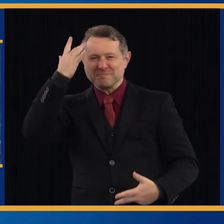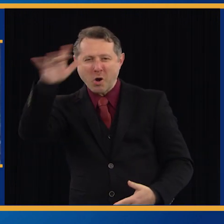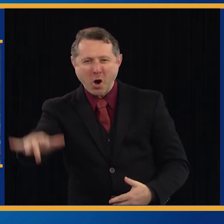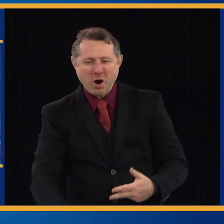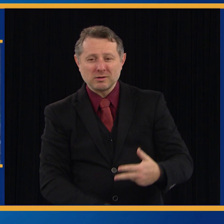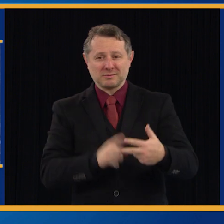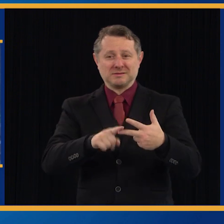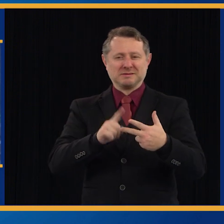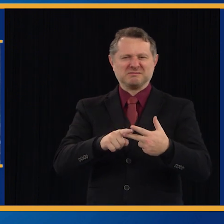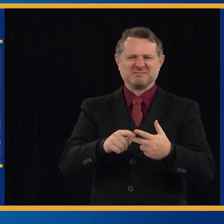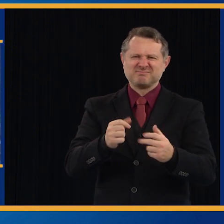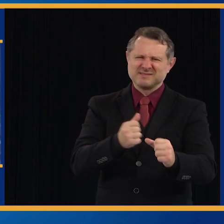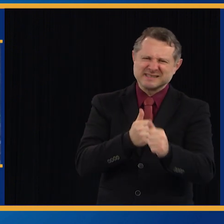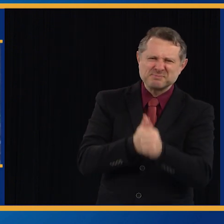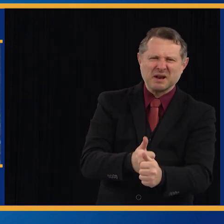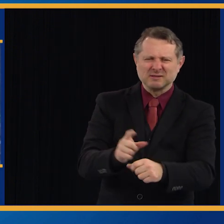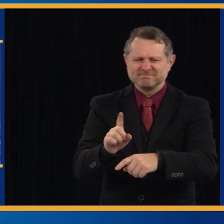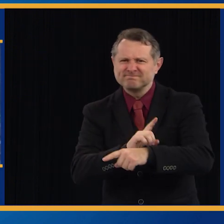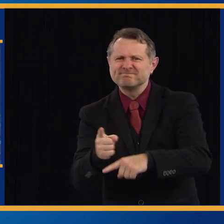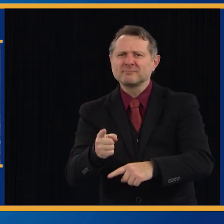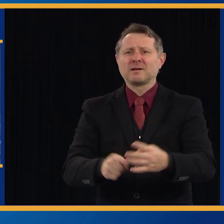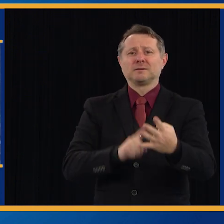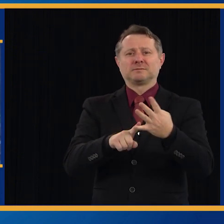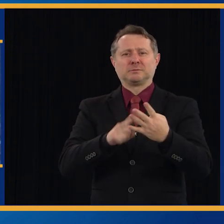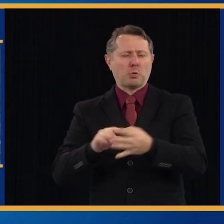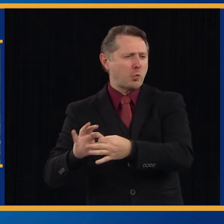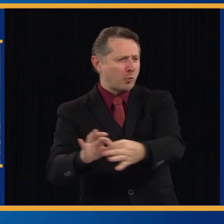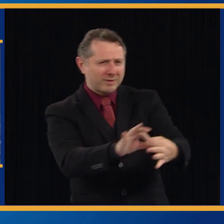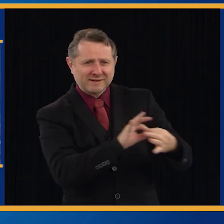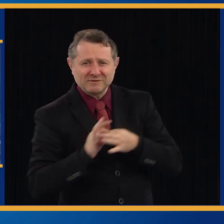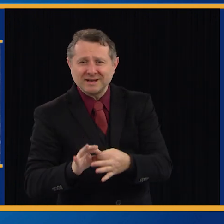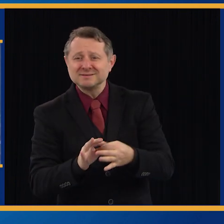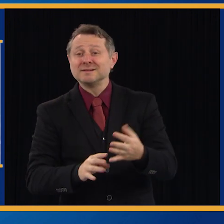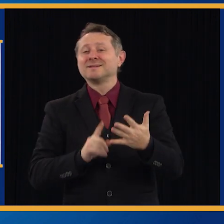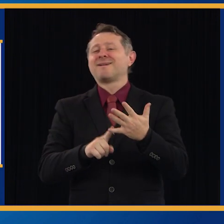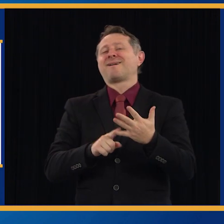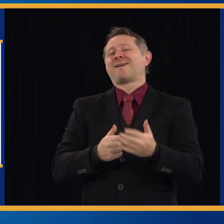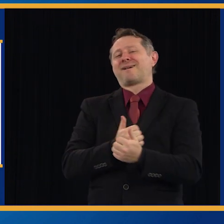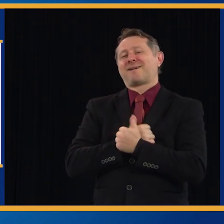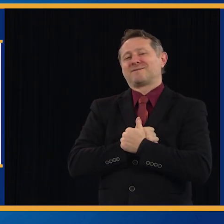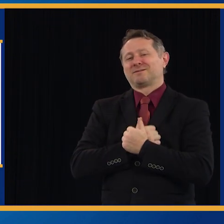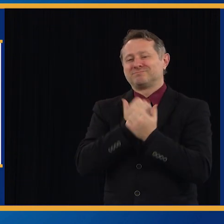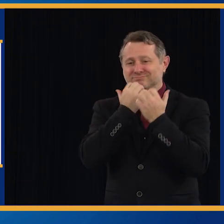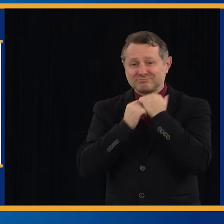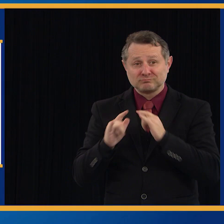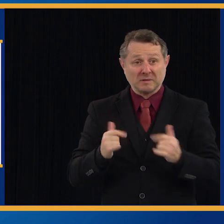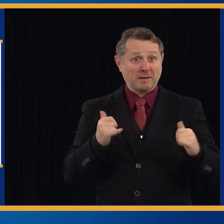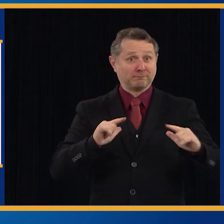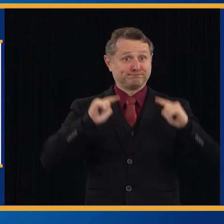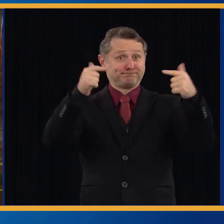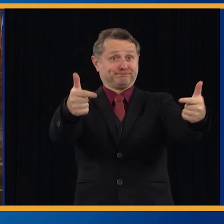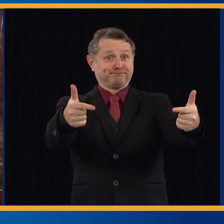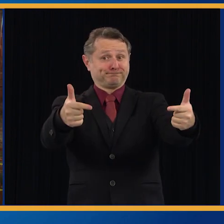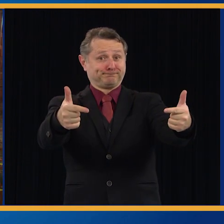disciplined. Smart is united. And smart is loving. Questions? When will New York release the number of